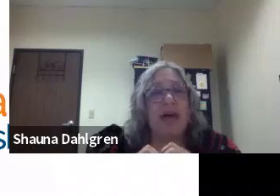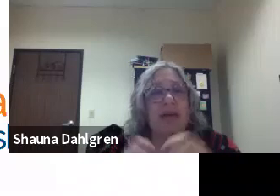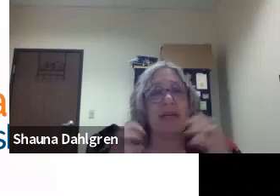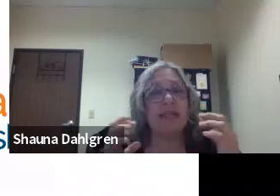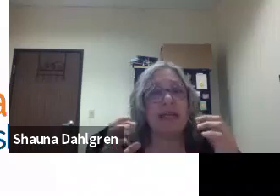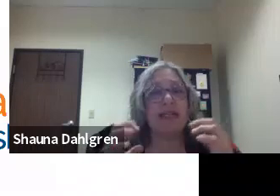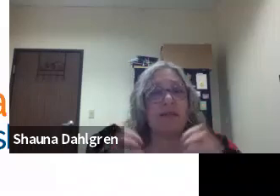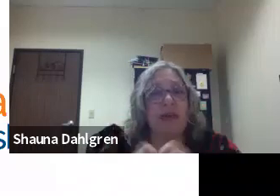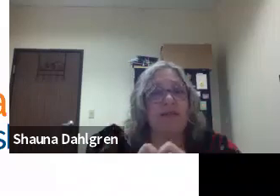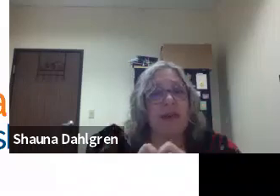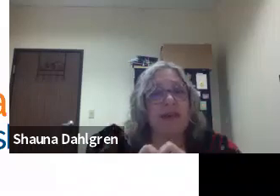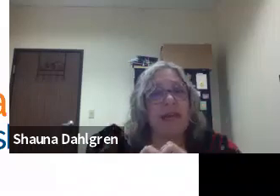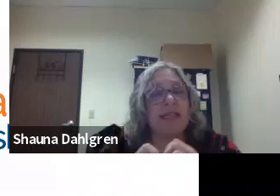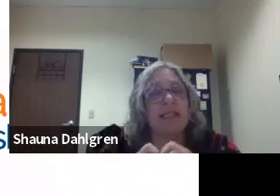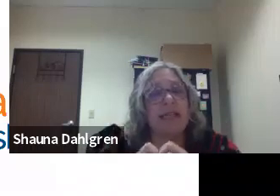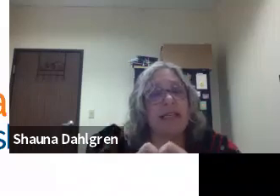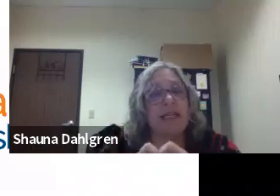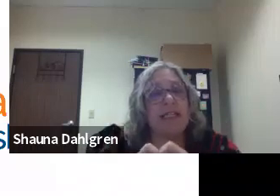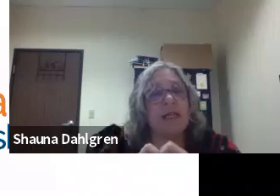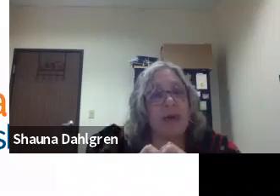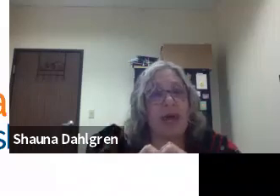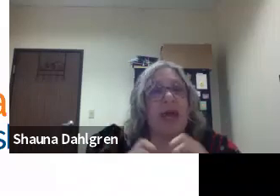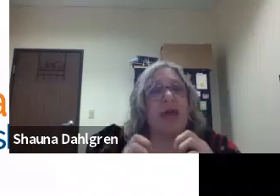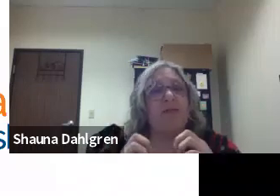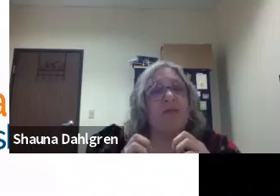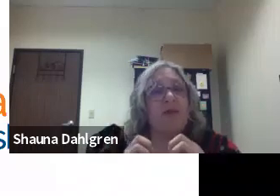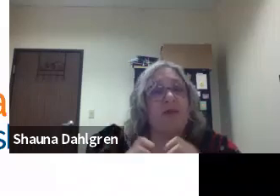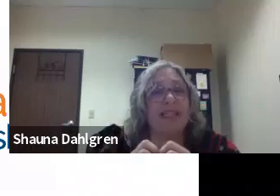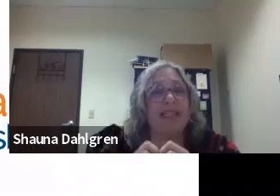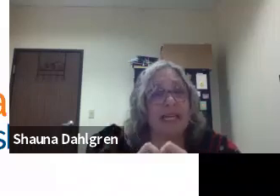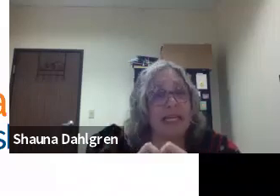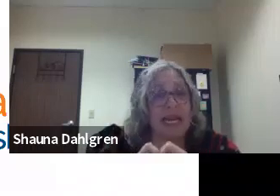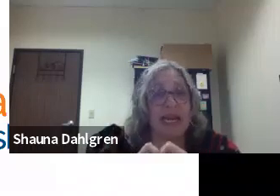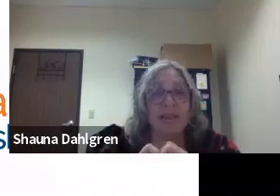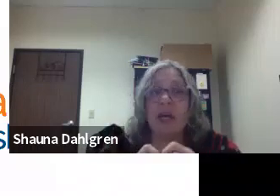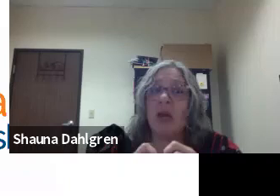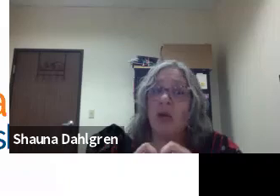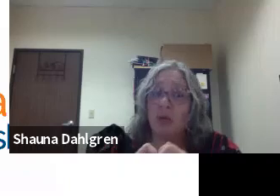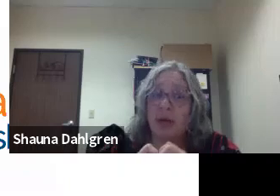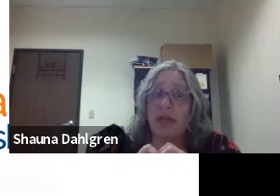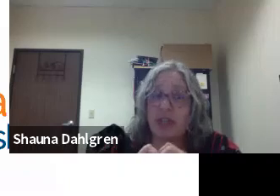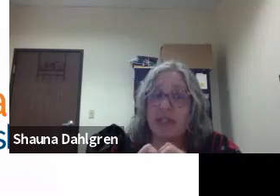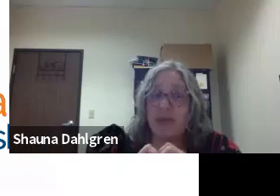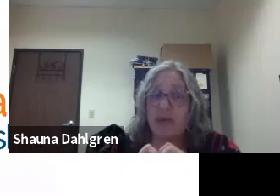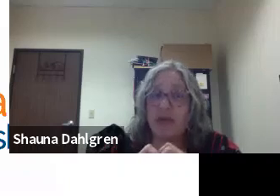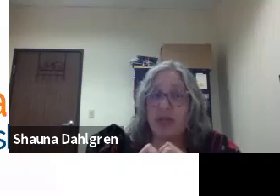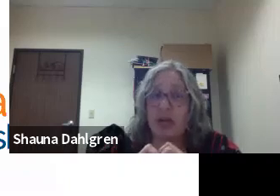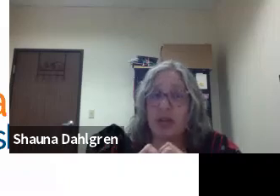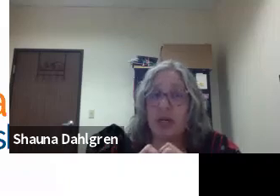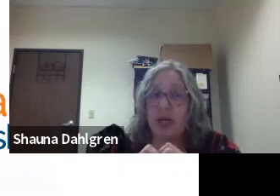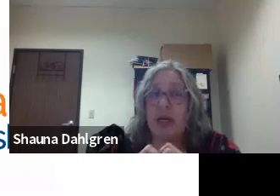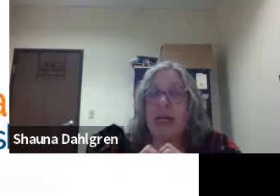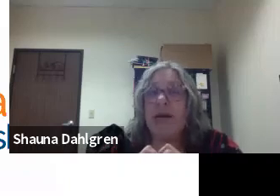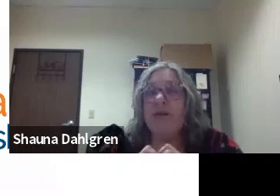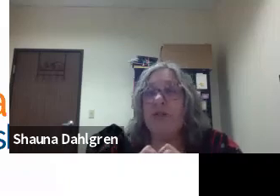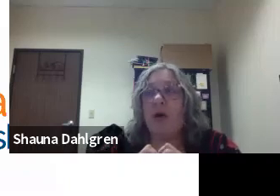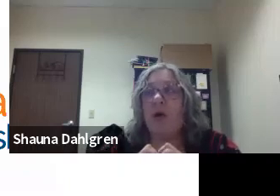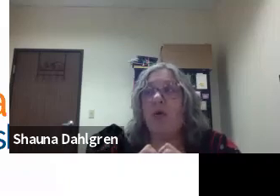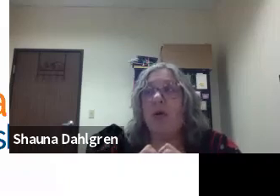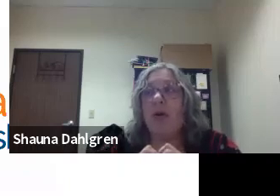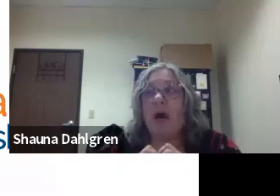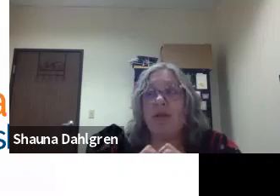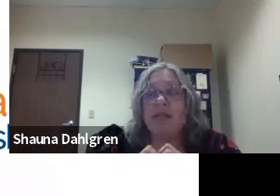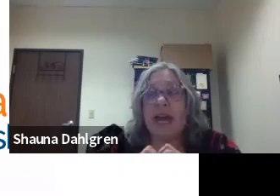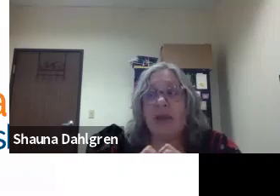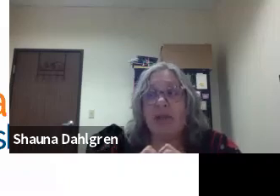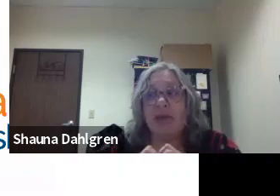know that this is a benefit that is intended to pay for basic needs, really just food and shelter.